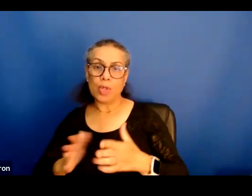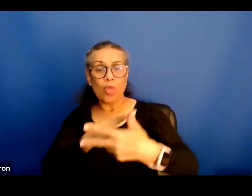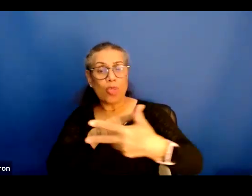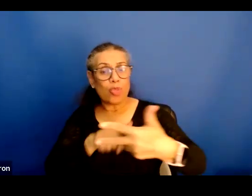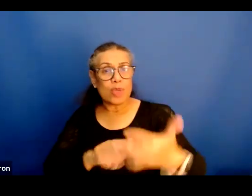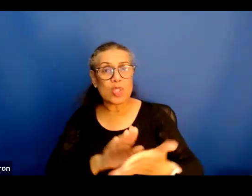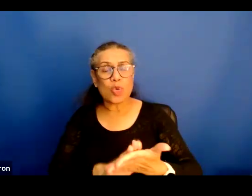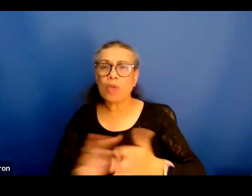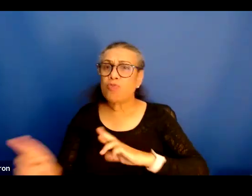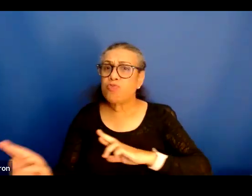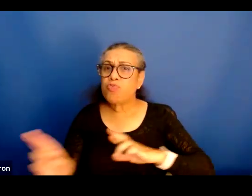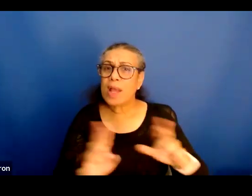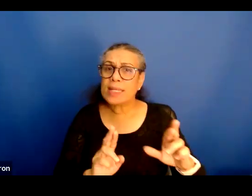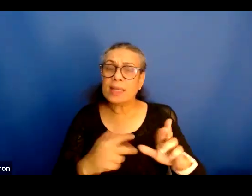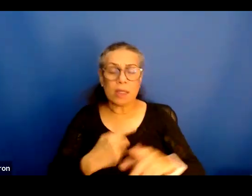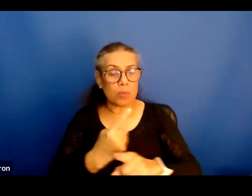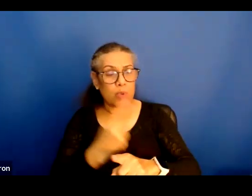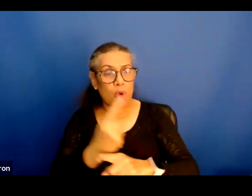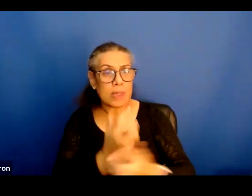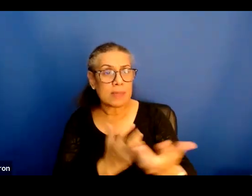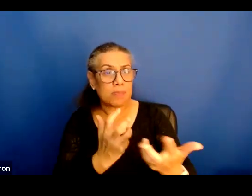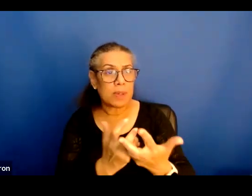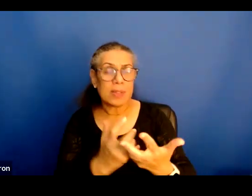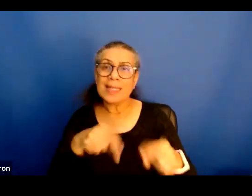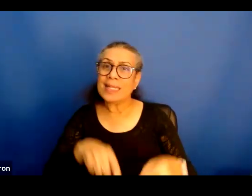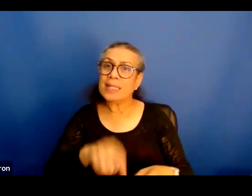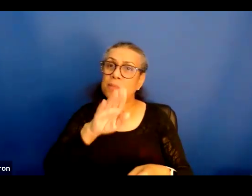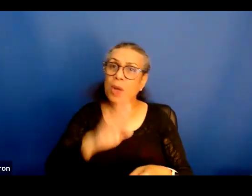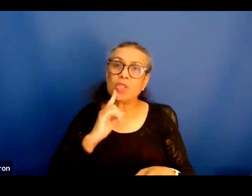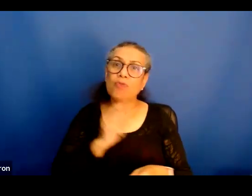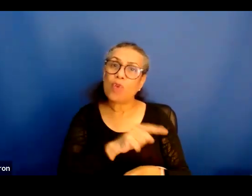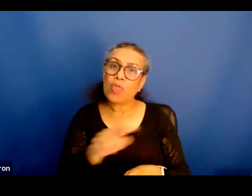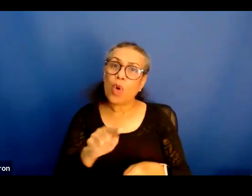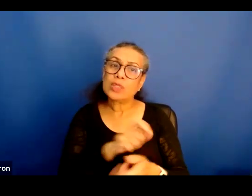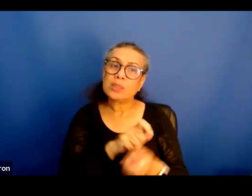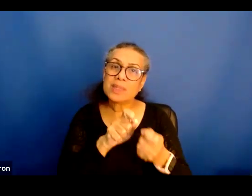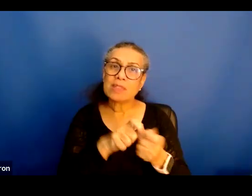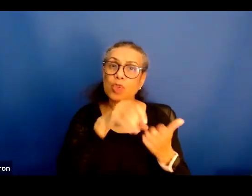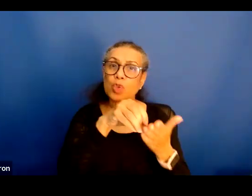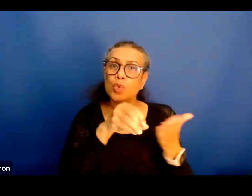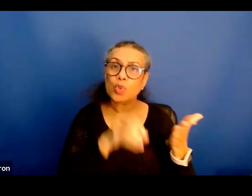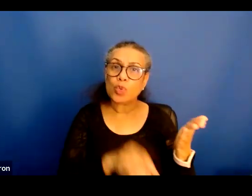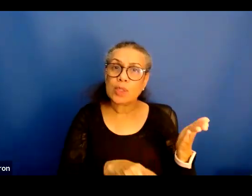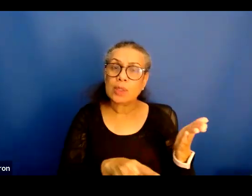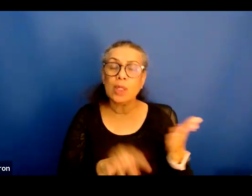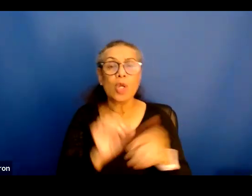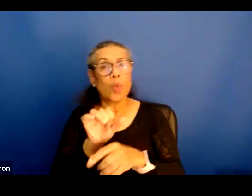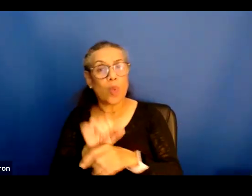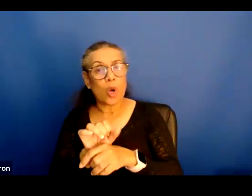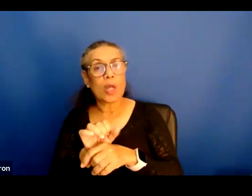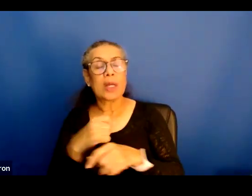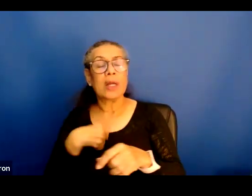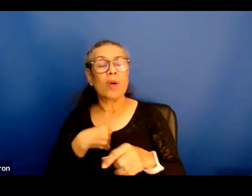most prepared and appropriately structured environments in Boston for these specific populations of students, working effectively, creatively,